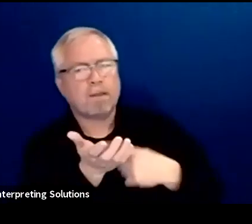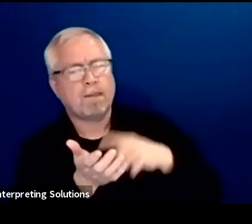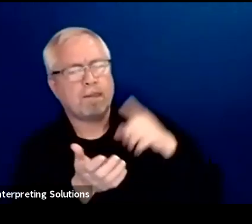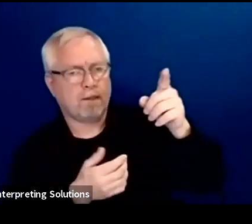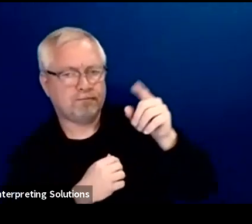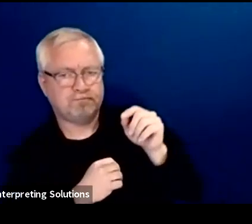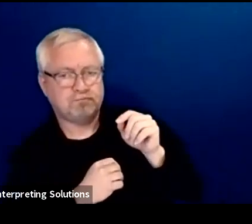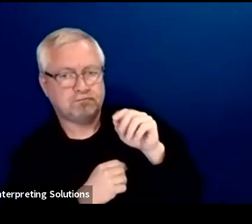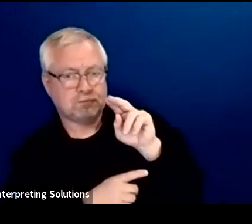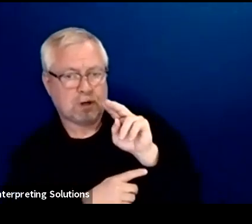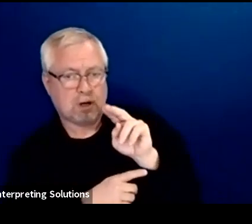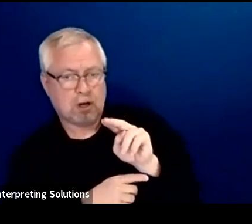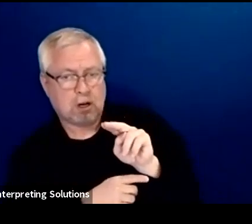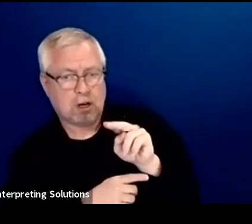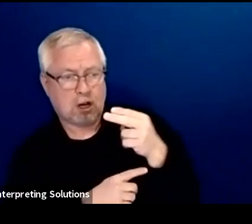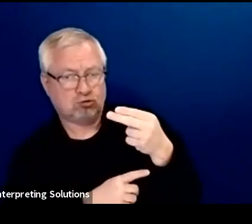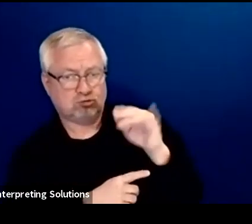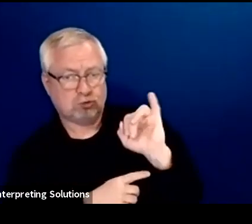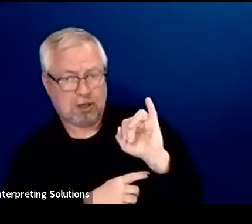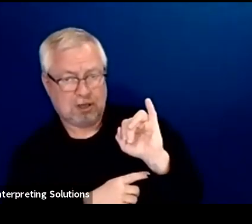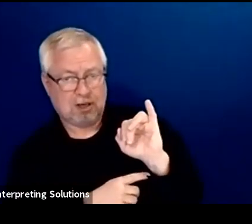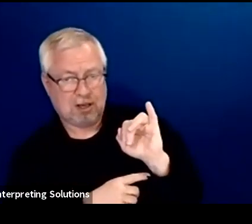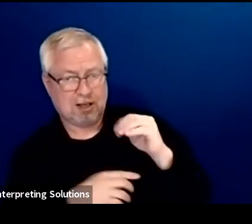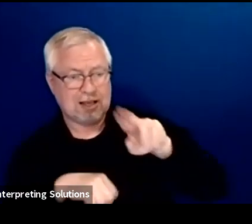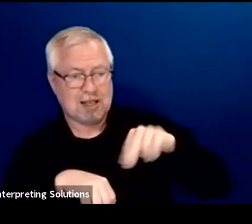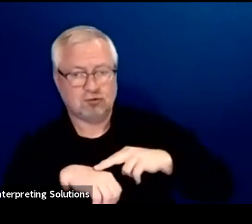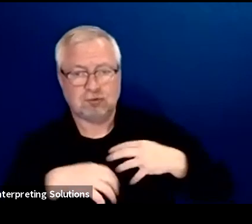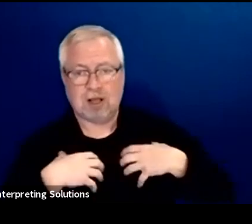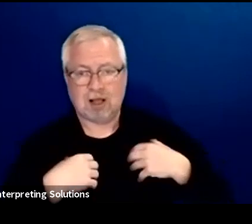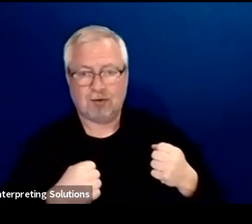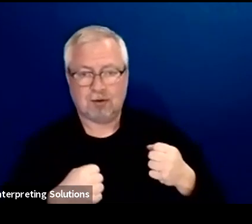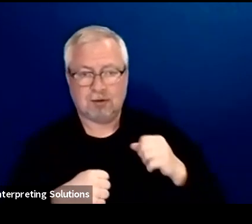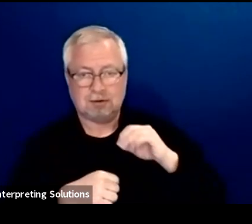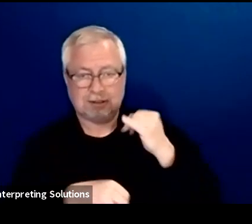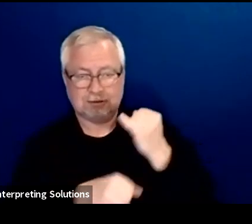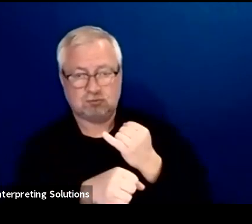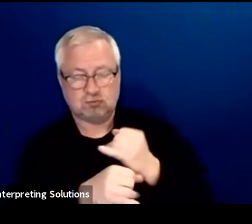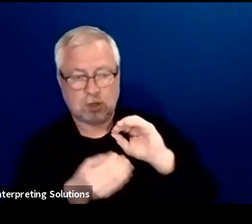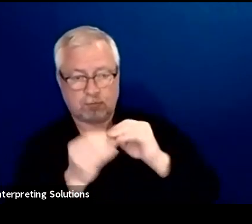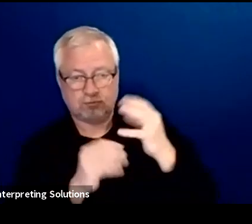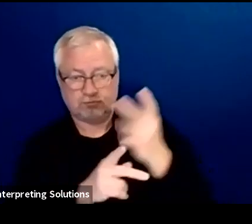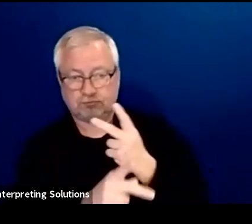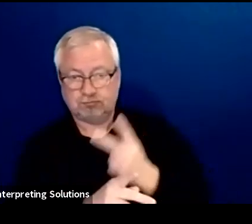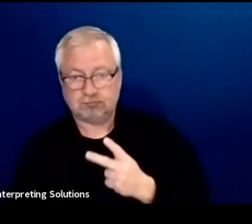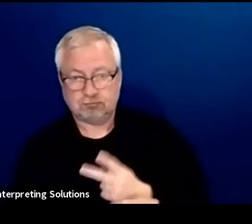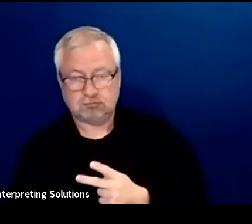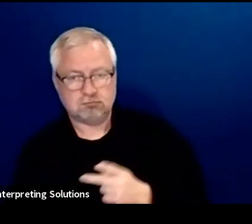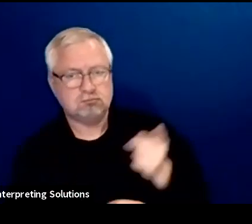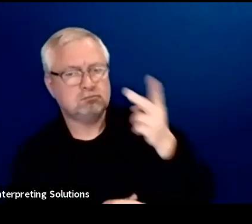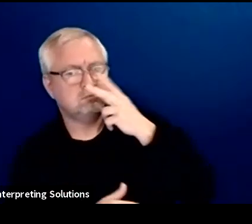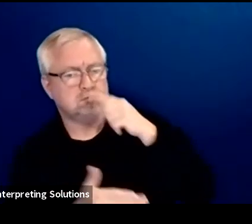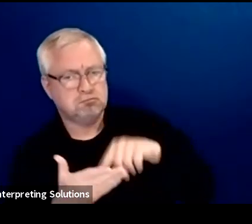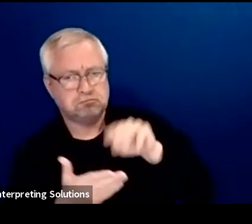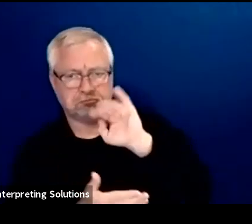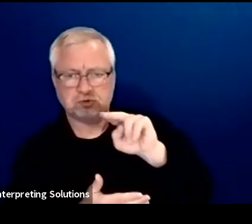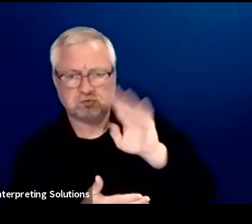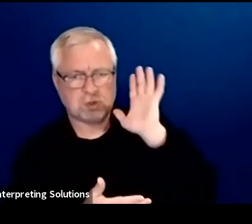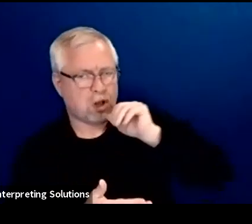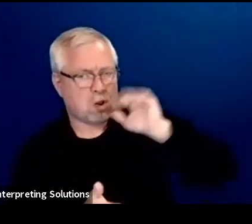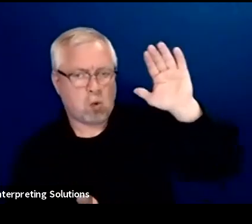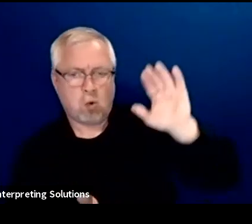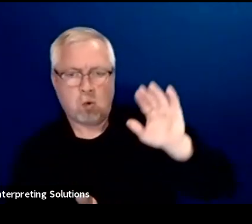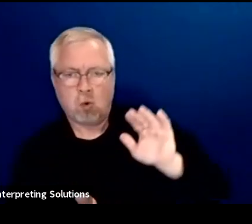Washington. They are suggesting now that there won't be a shortage of beds in the state of Minnesota. I'm wondering if you could talk about those